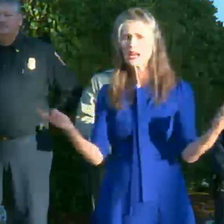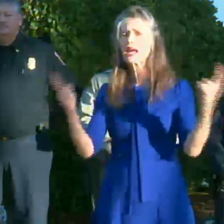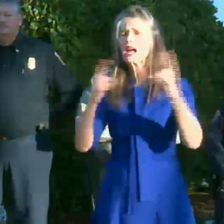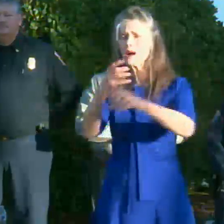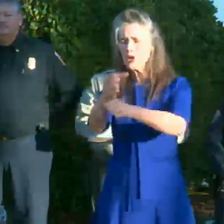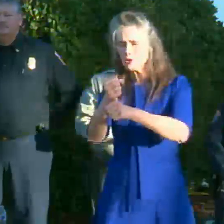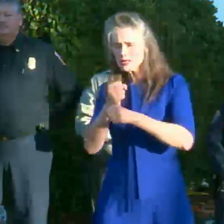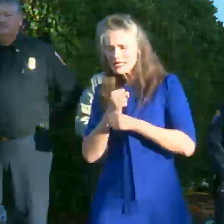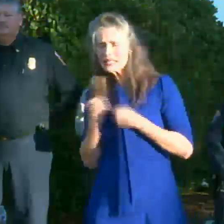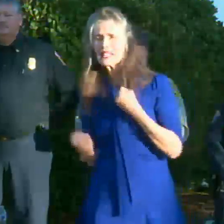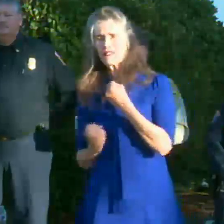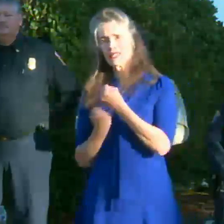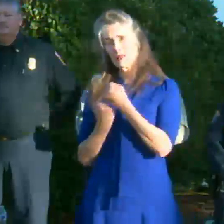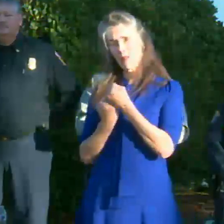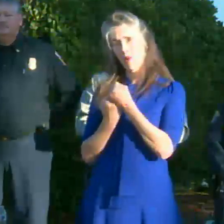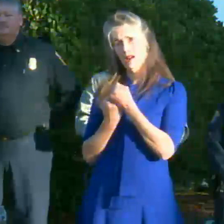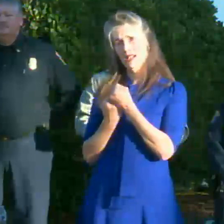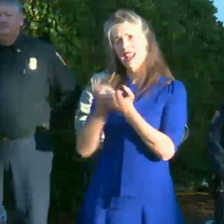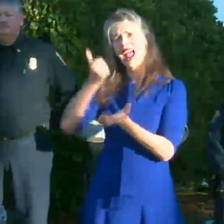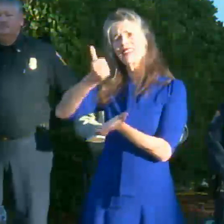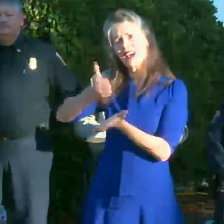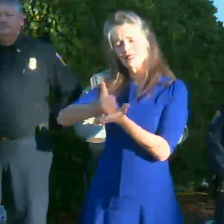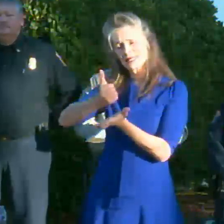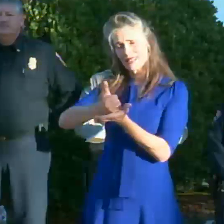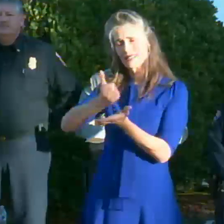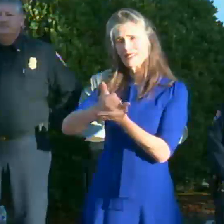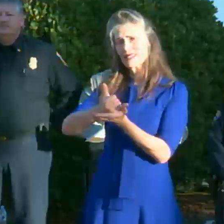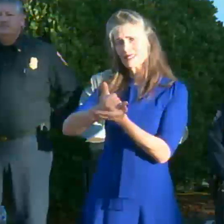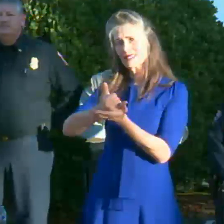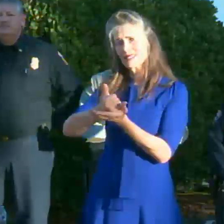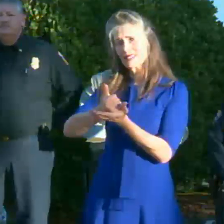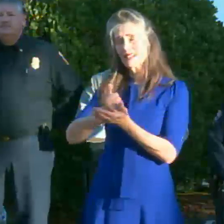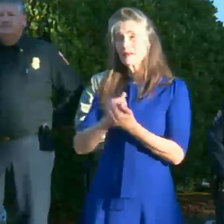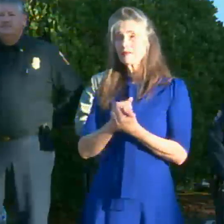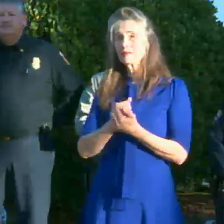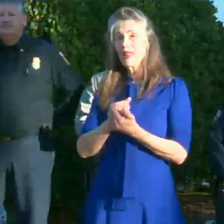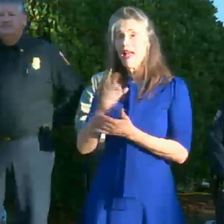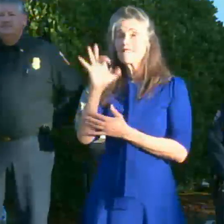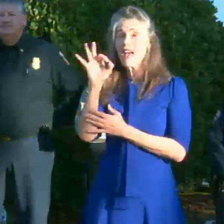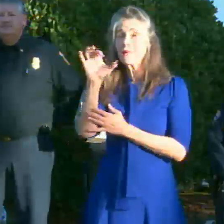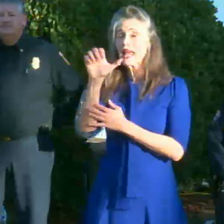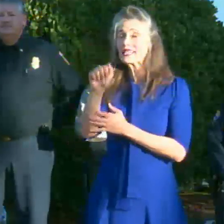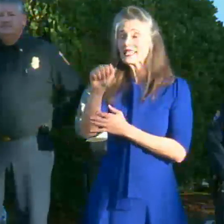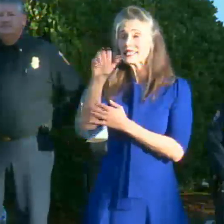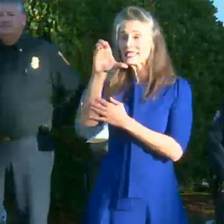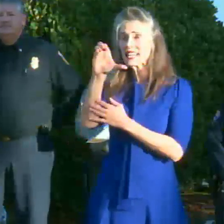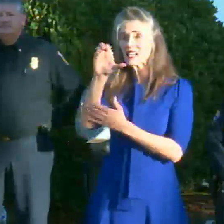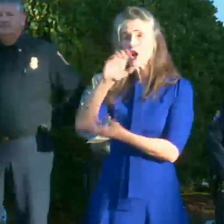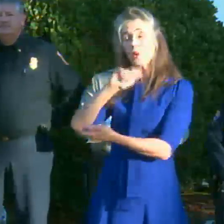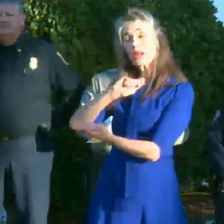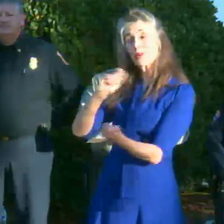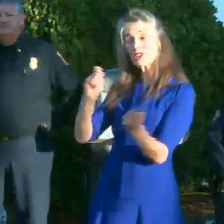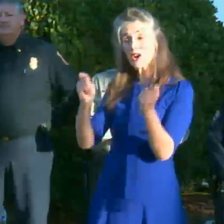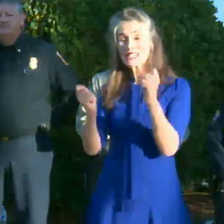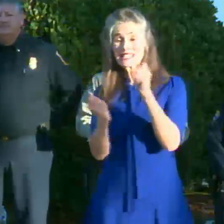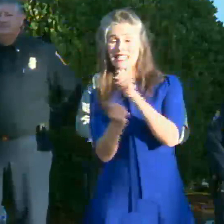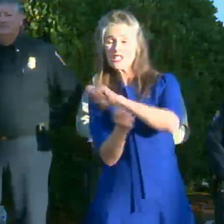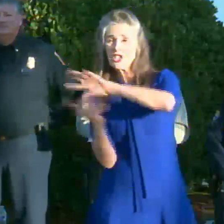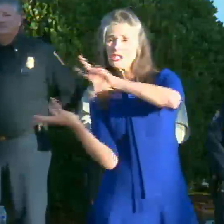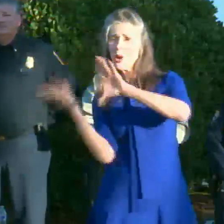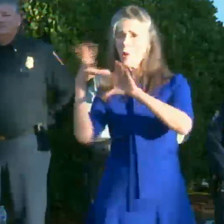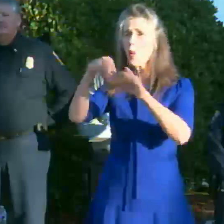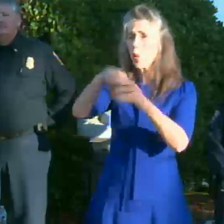receive support and assistance. The Family Assistance Center will transition completely to the